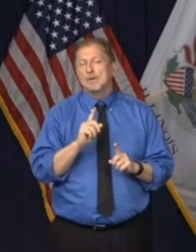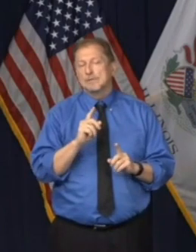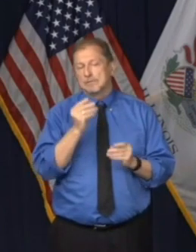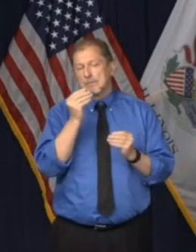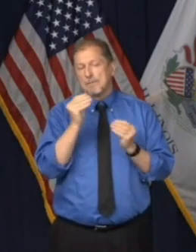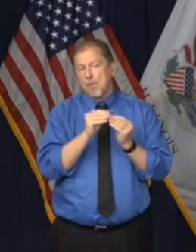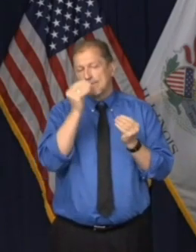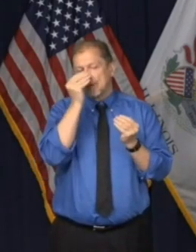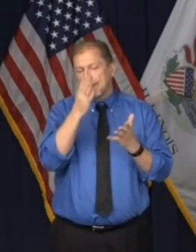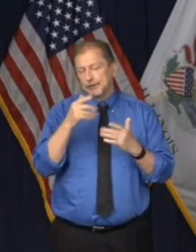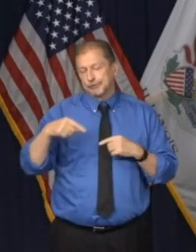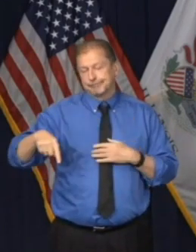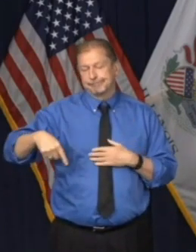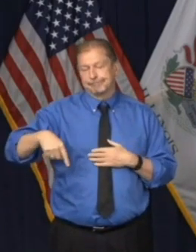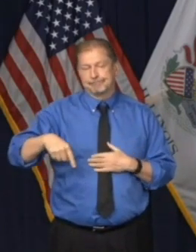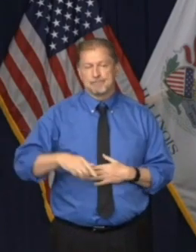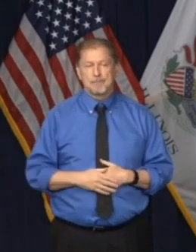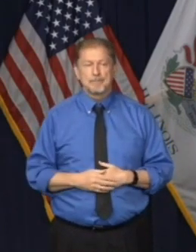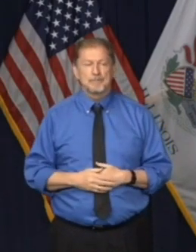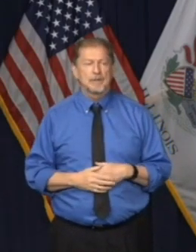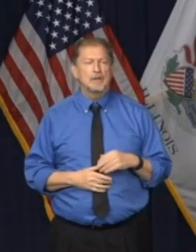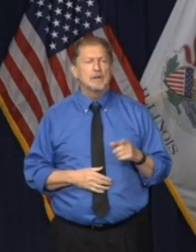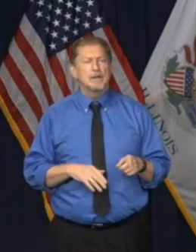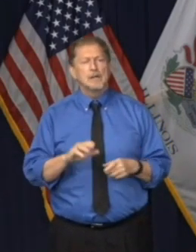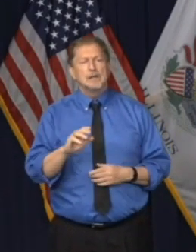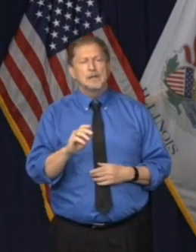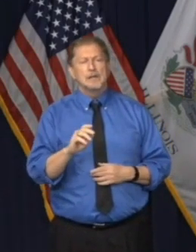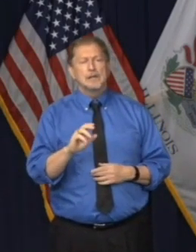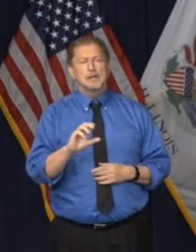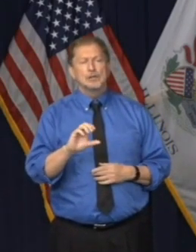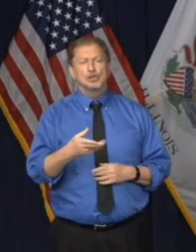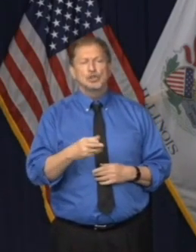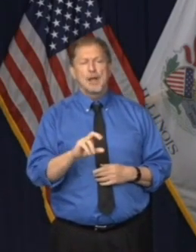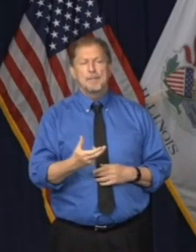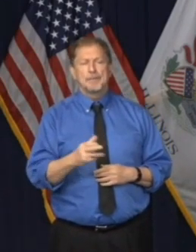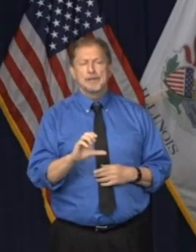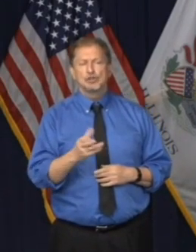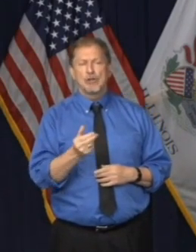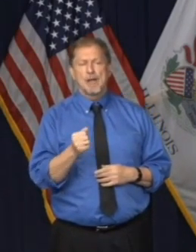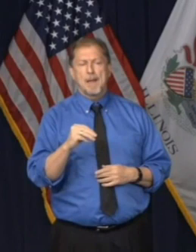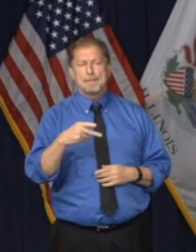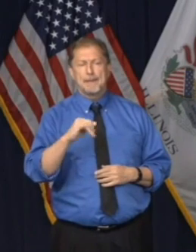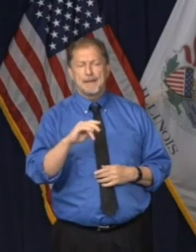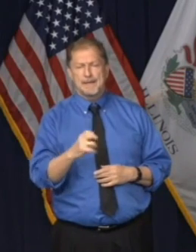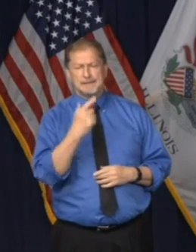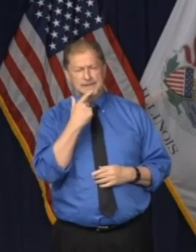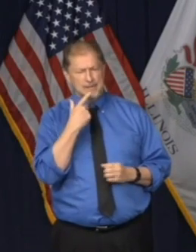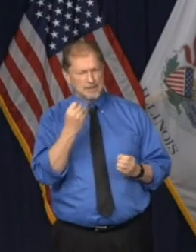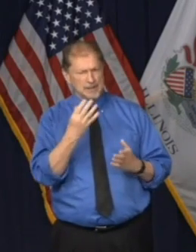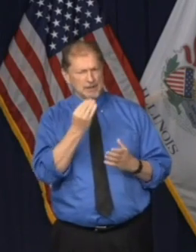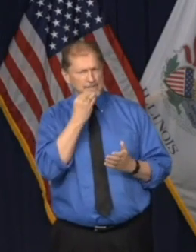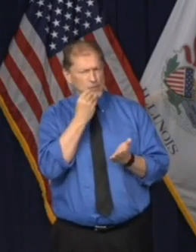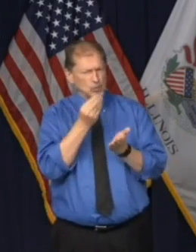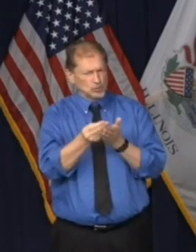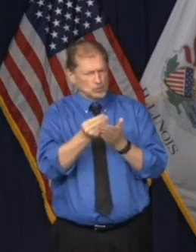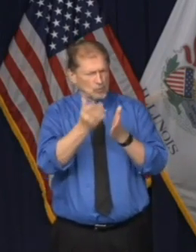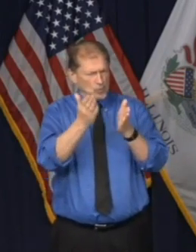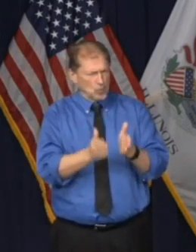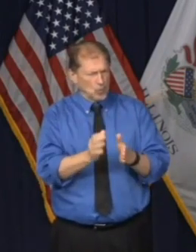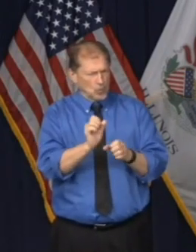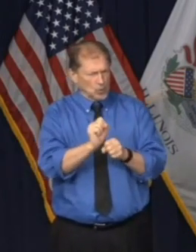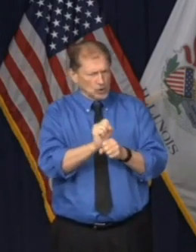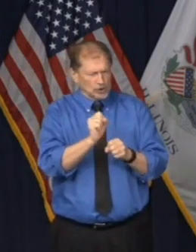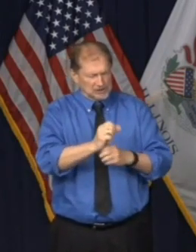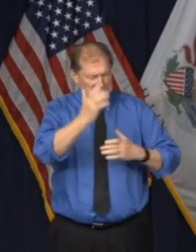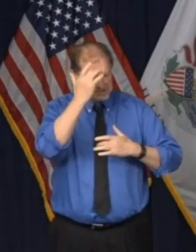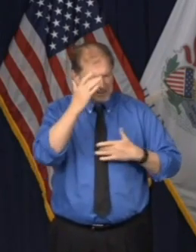from their affiliate in Champaign, dozens of grocery store workers have died from coronavirus despite temperature checks,